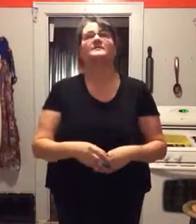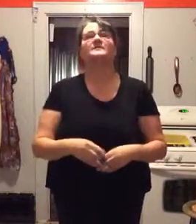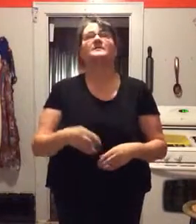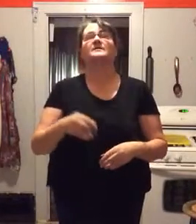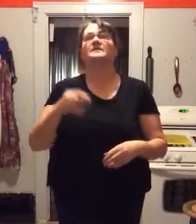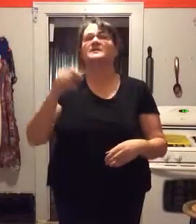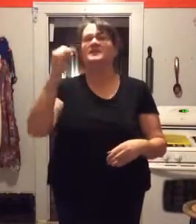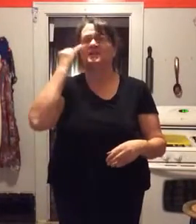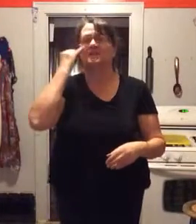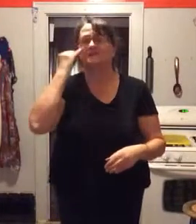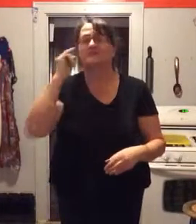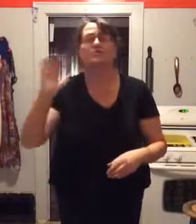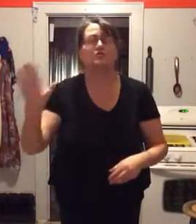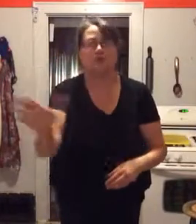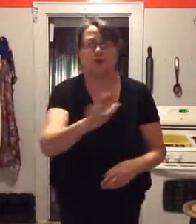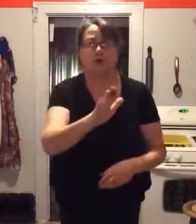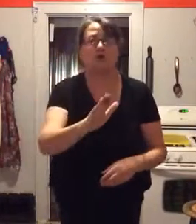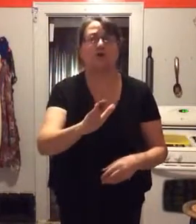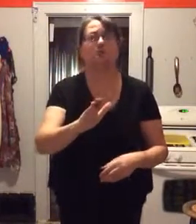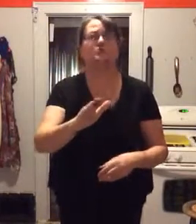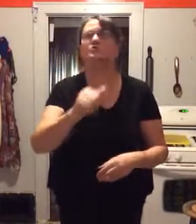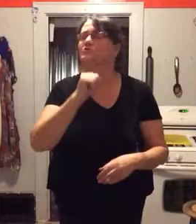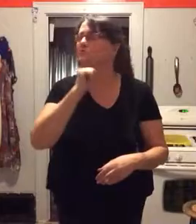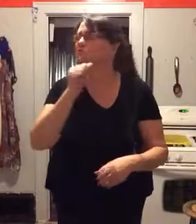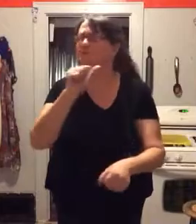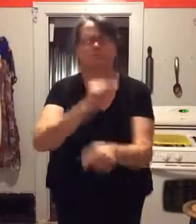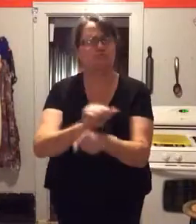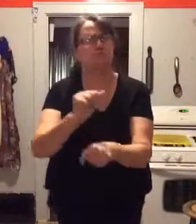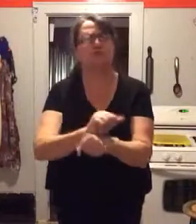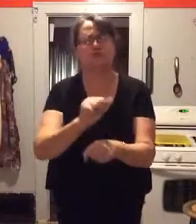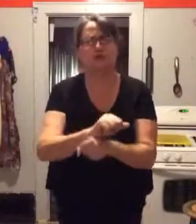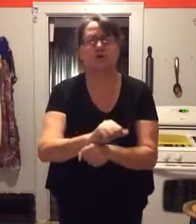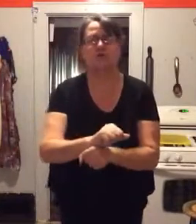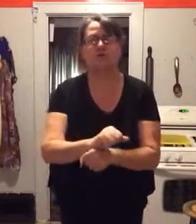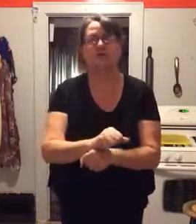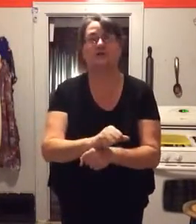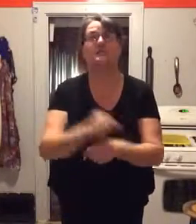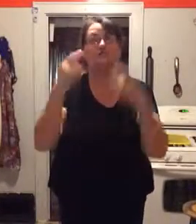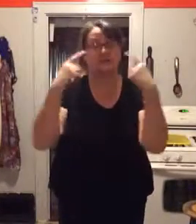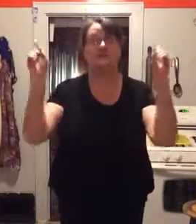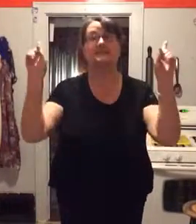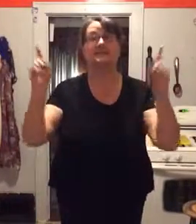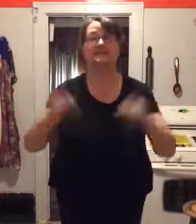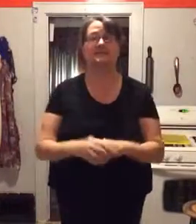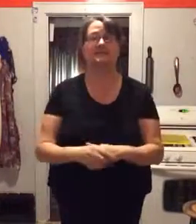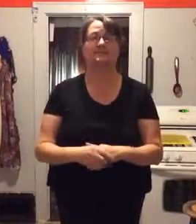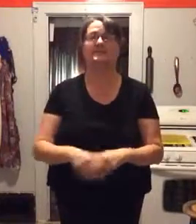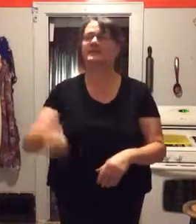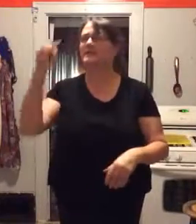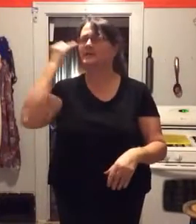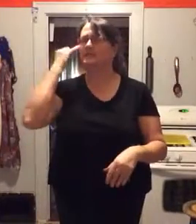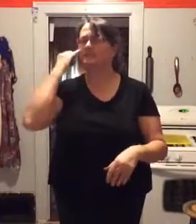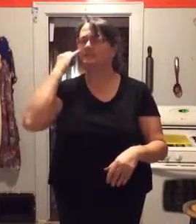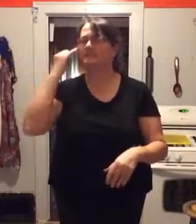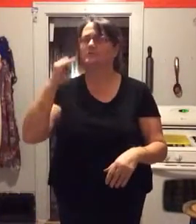Unless you show to those schools, pay attention to those teachers, listen to